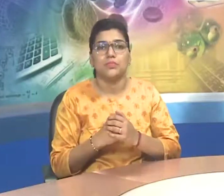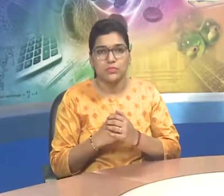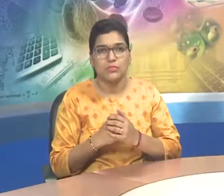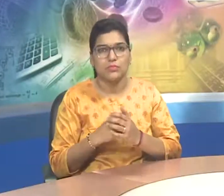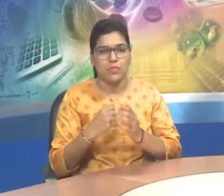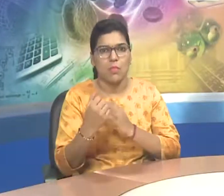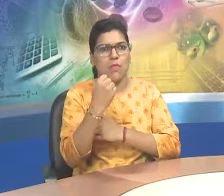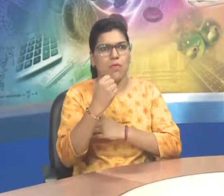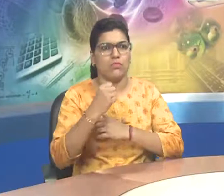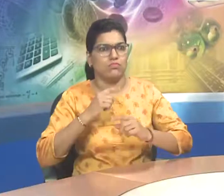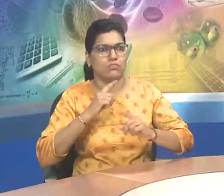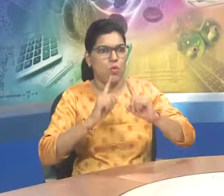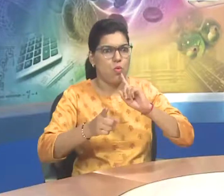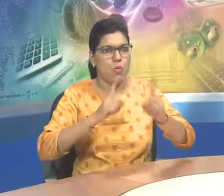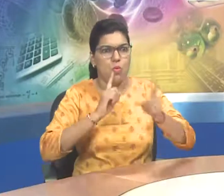Authority.